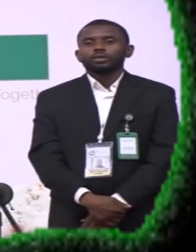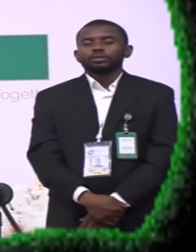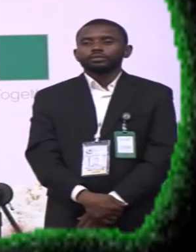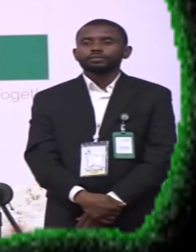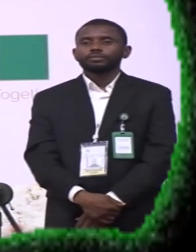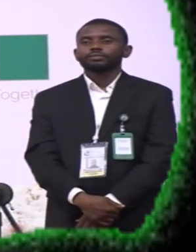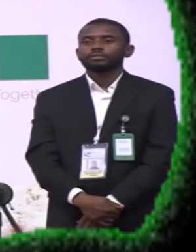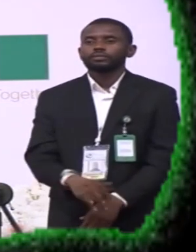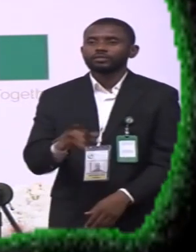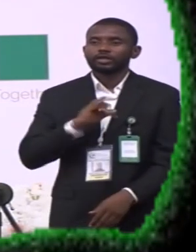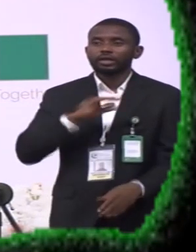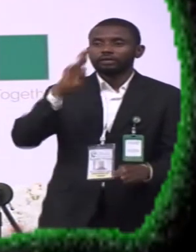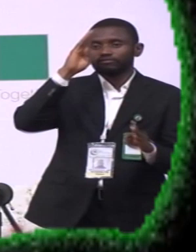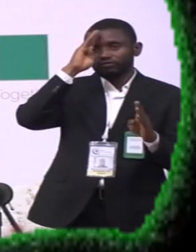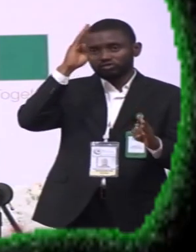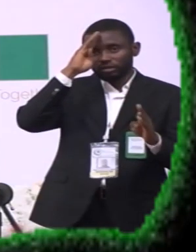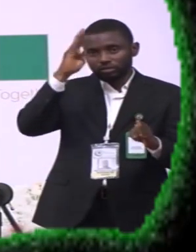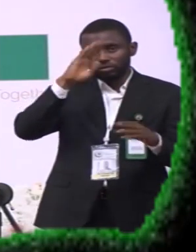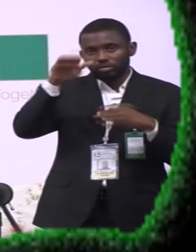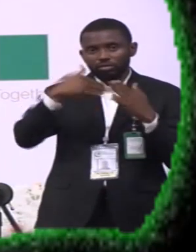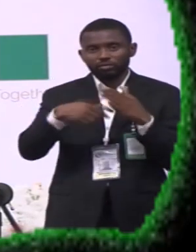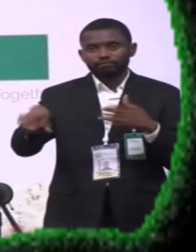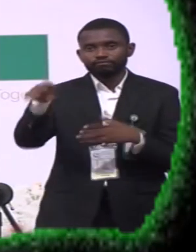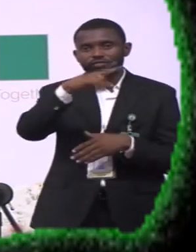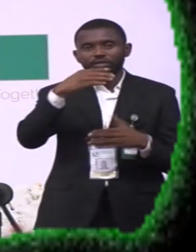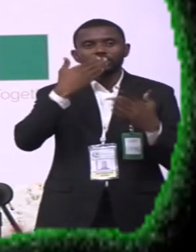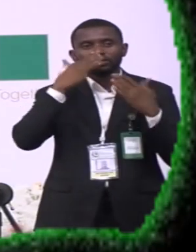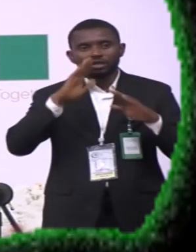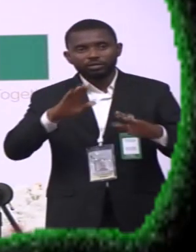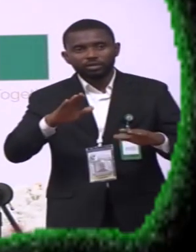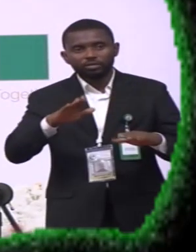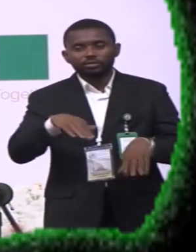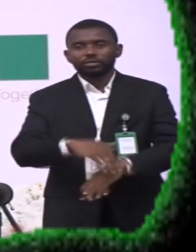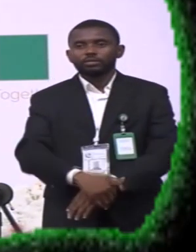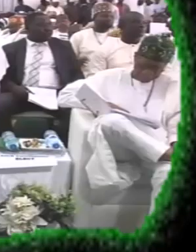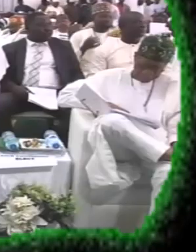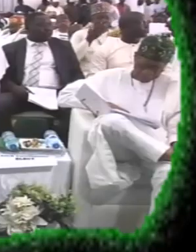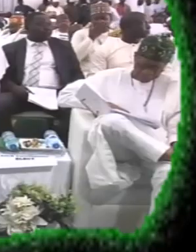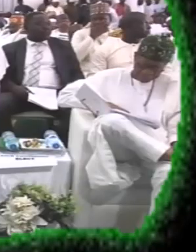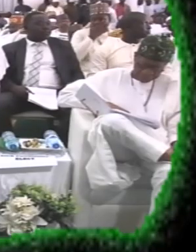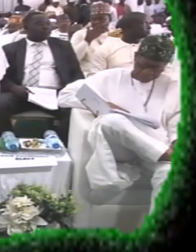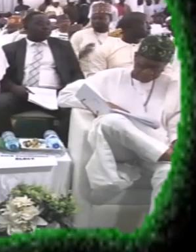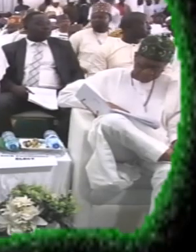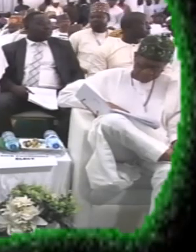I salute all of you. Assalamu alaikum wa rahmatullahi wa barakatuh.